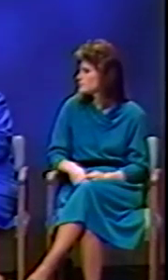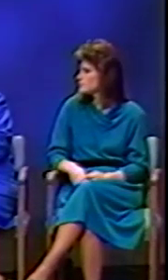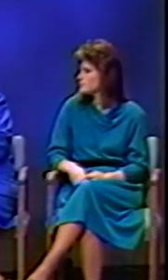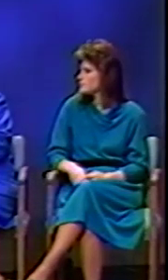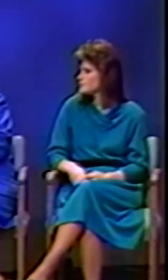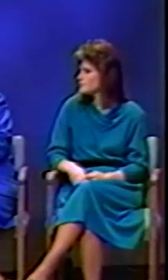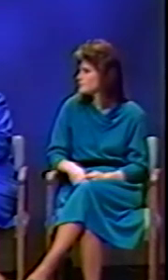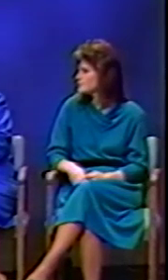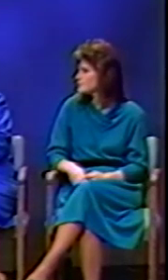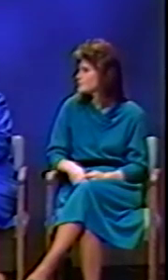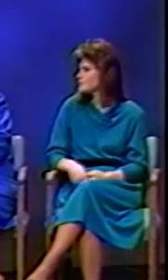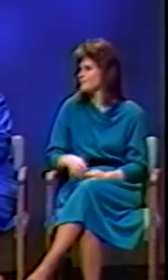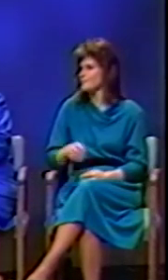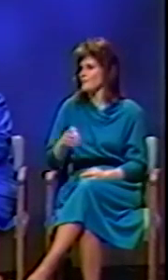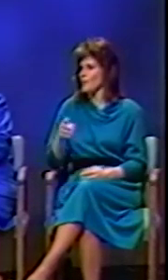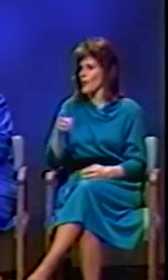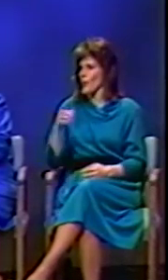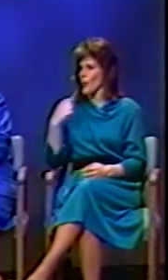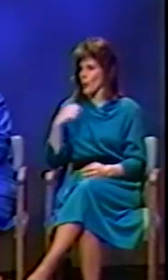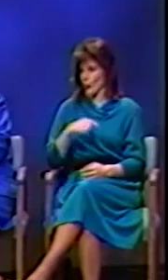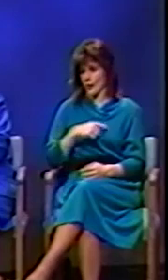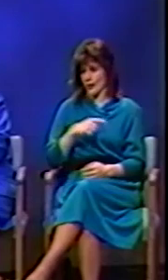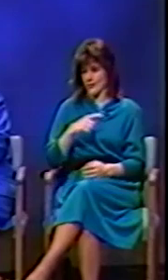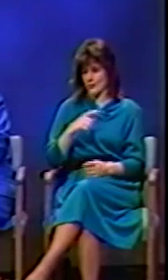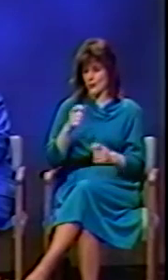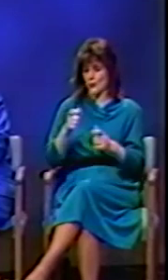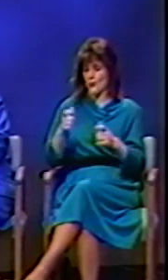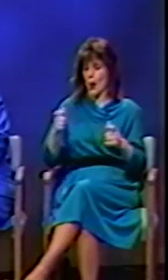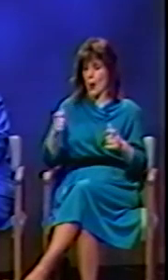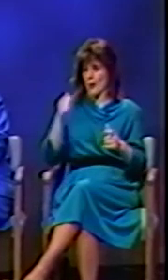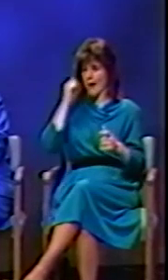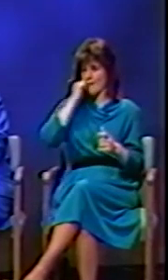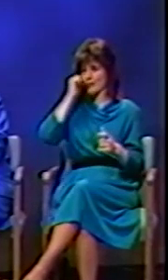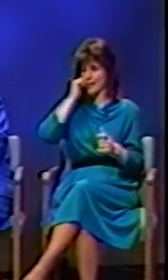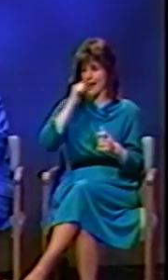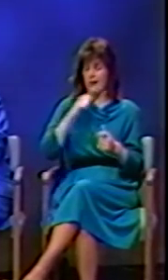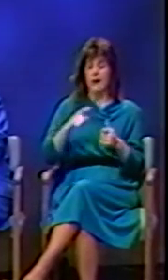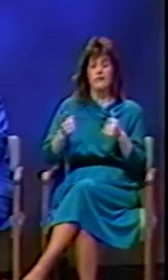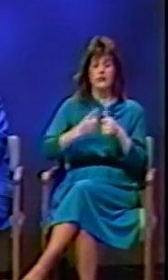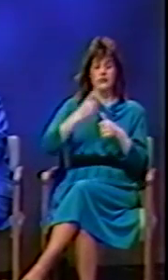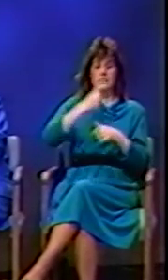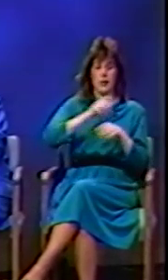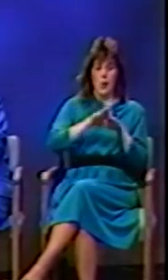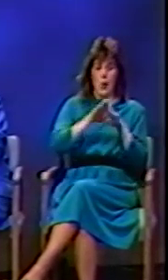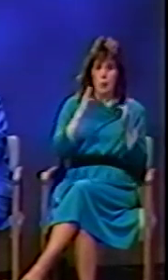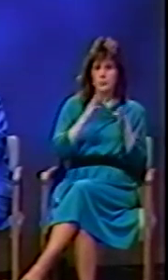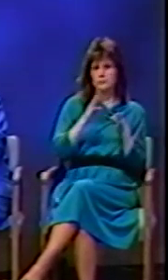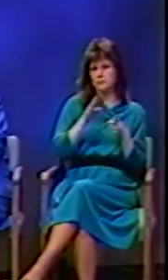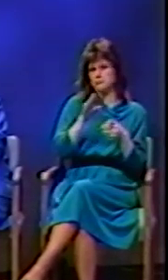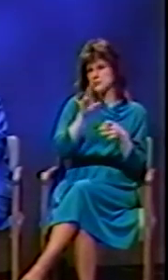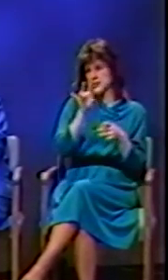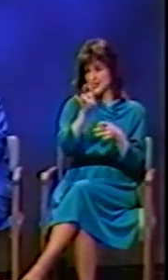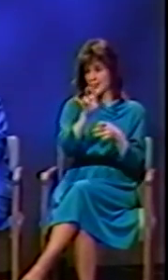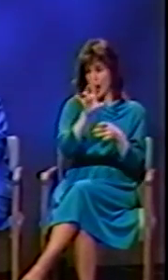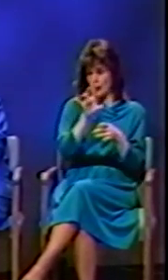relayed? We are growing every single day. The first day that we opened up, we had about 748